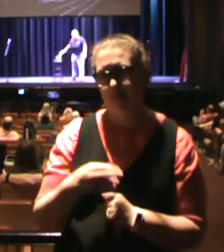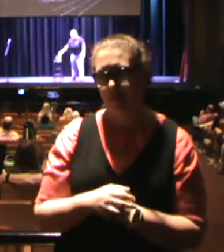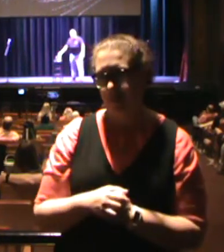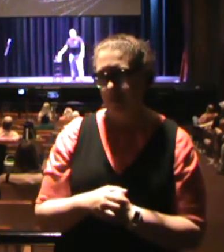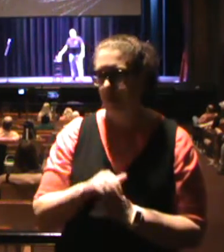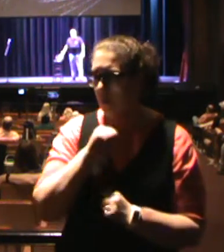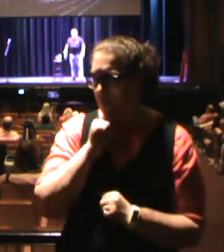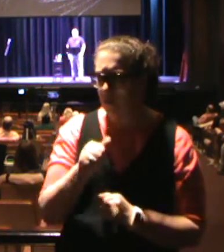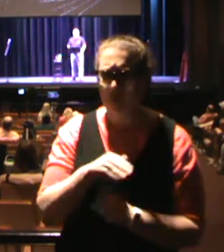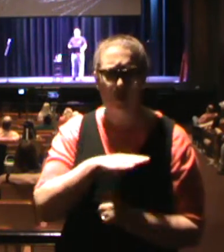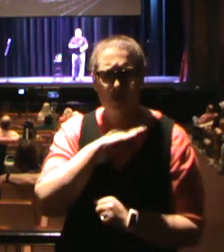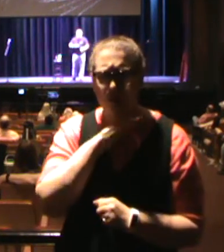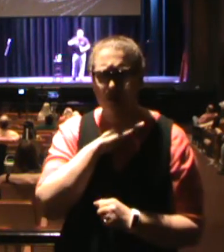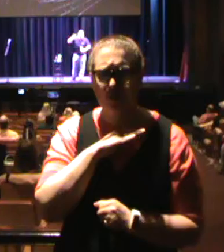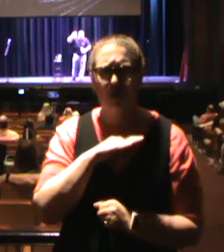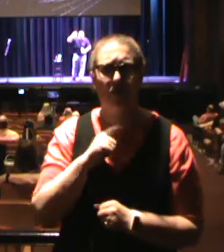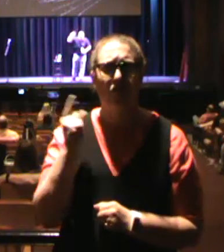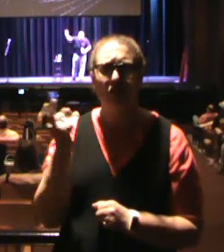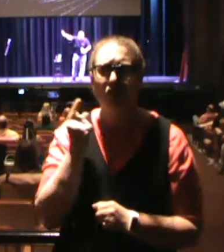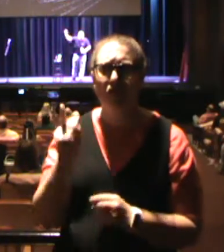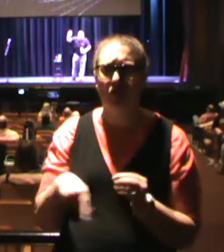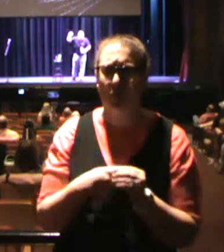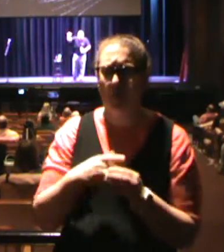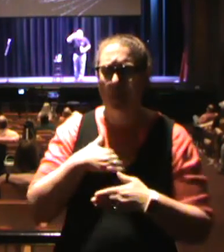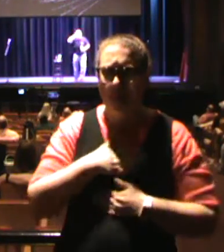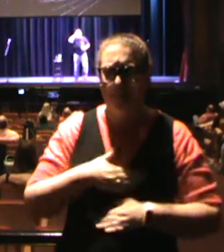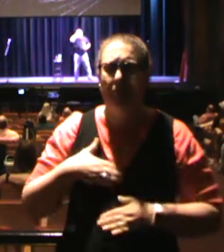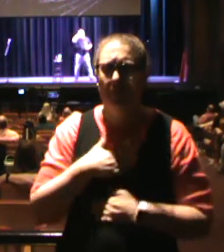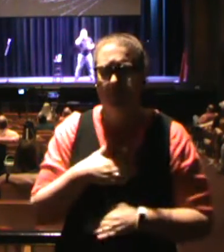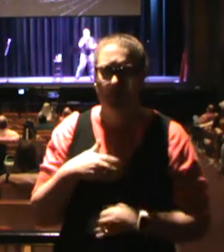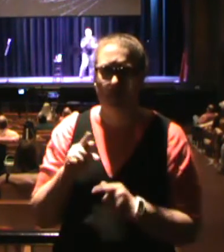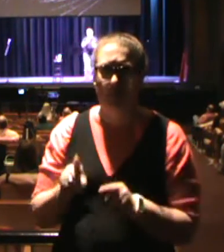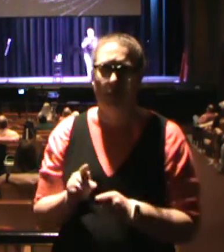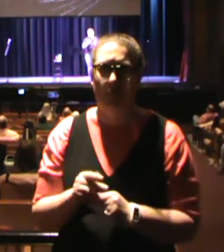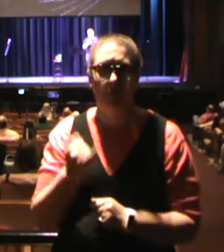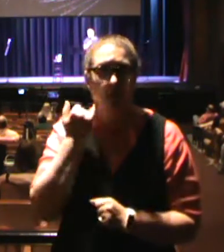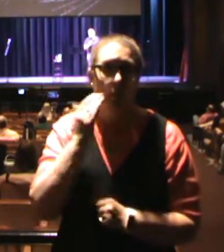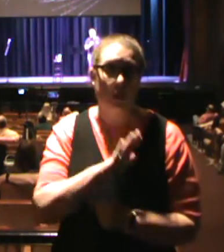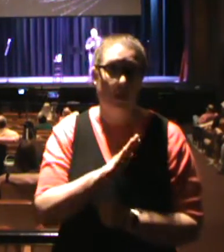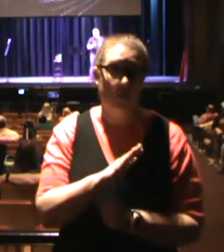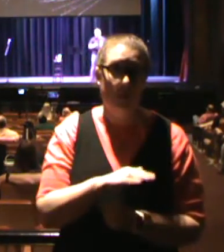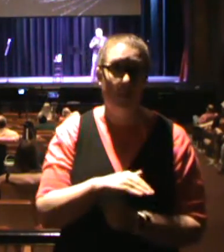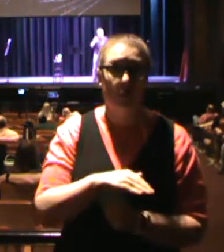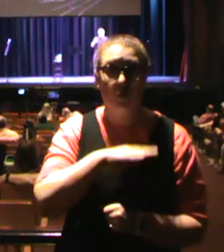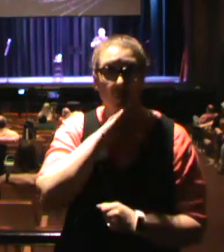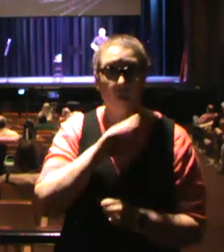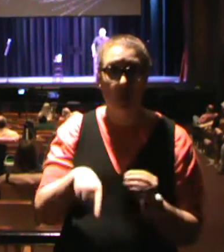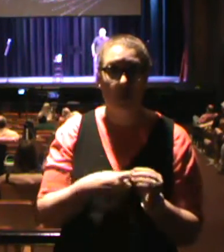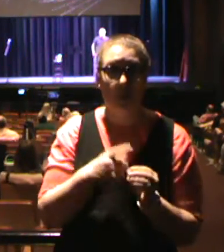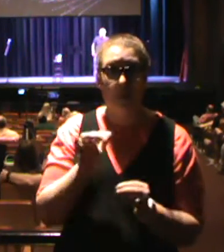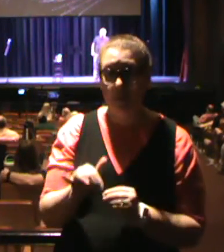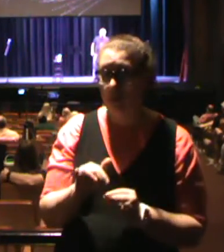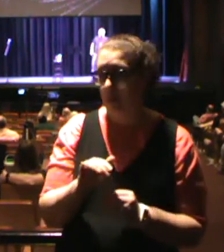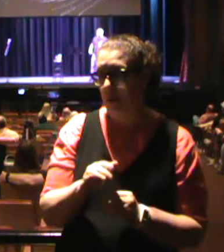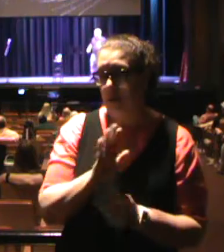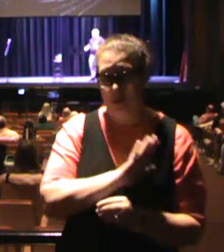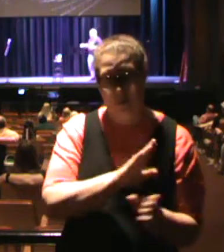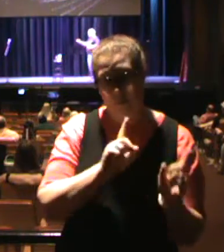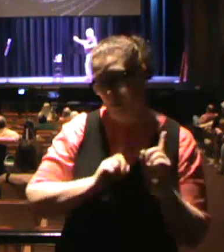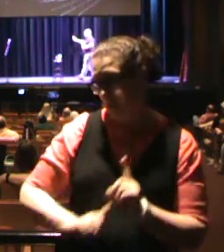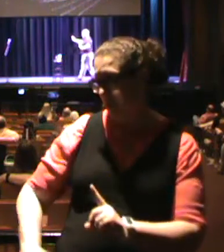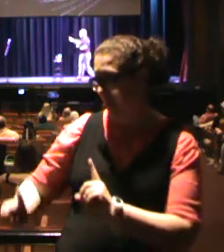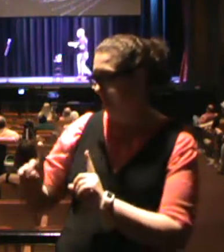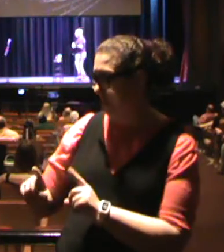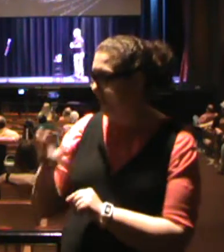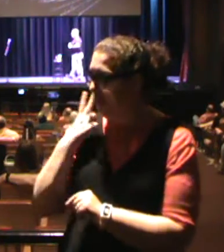about pleasing people. Nehemiah could care less about pleasing people. If he was concerned about pleasing people, he would come in and he would see